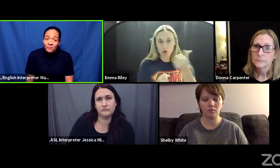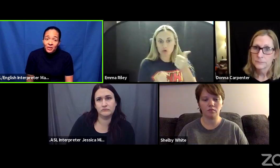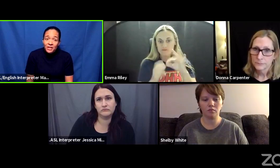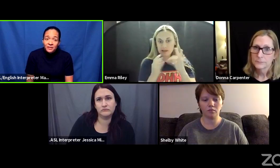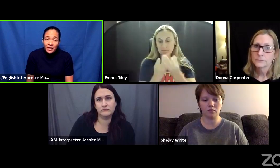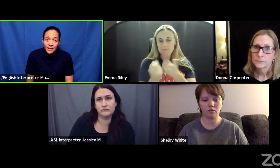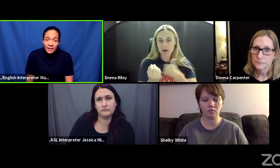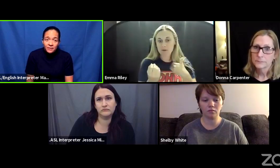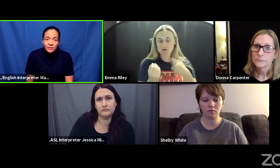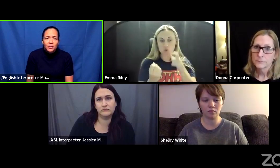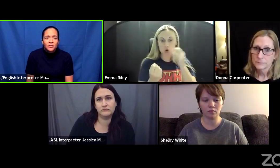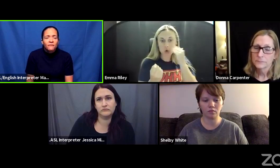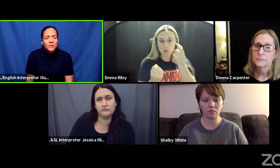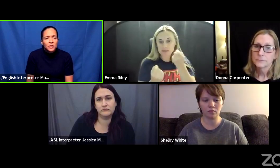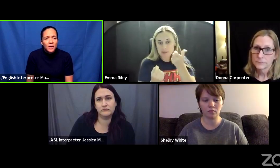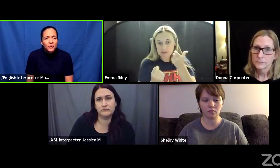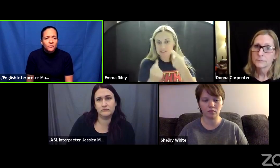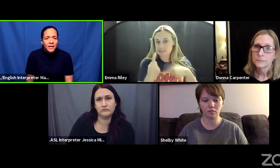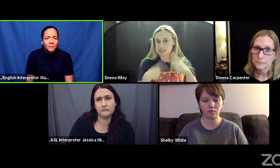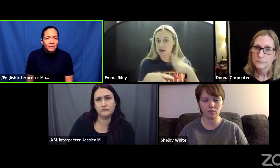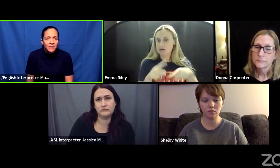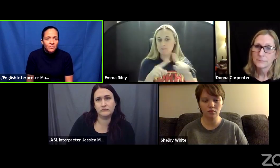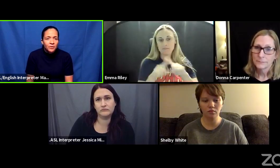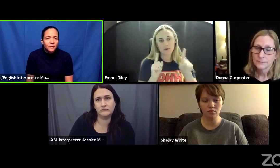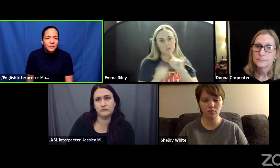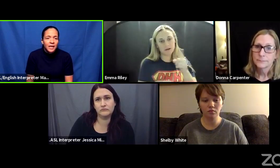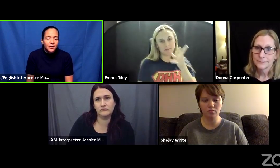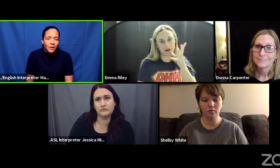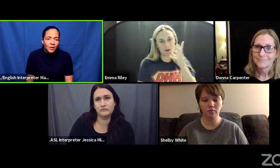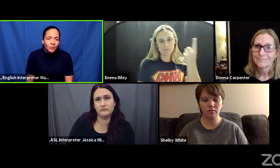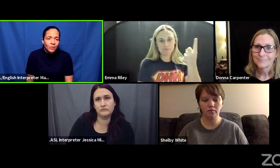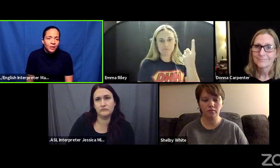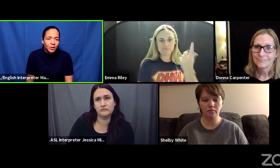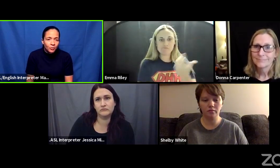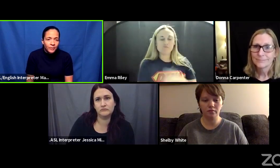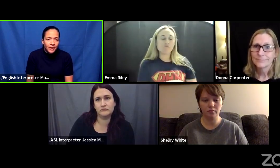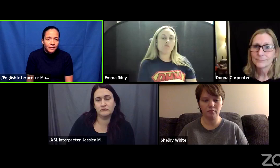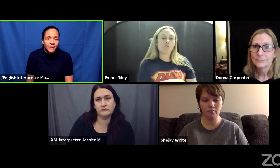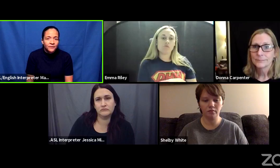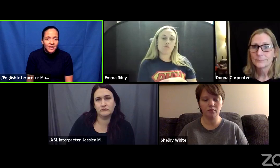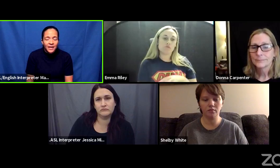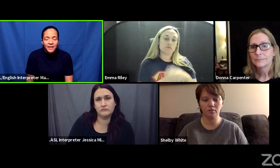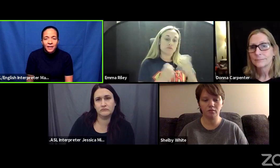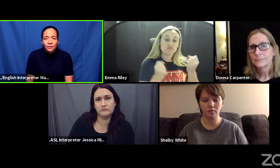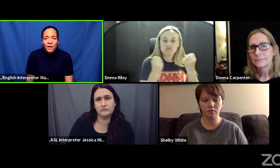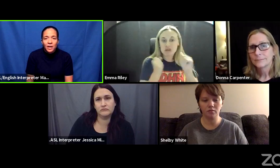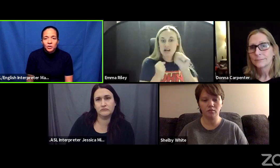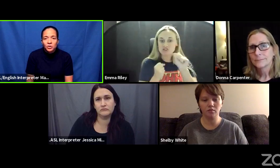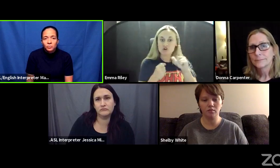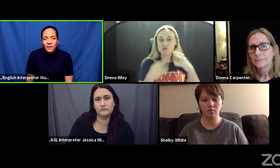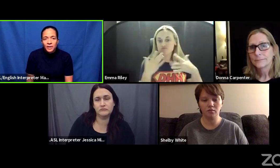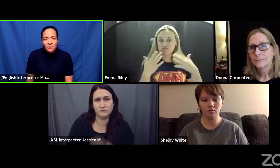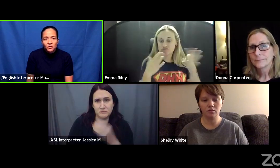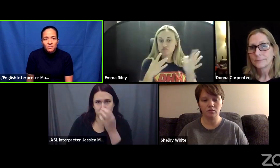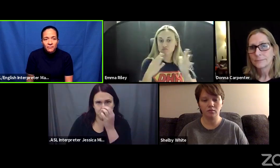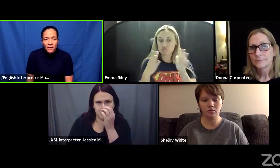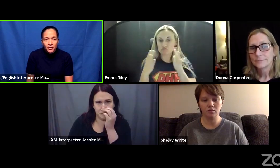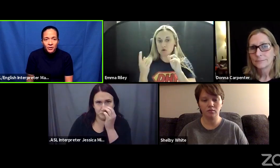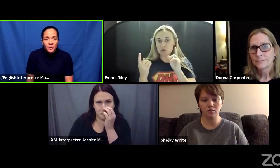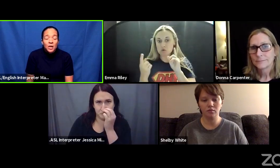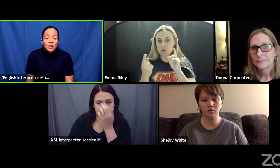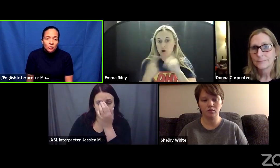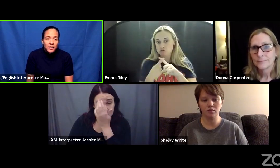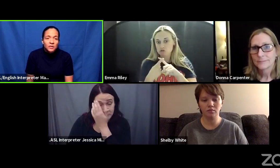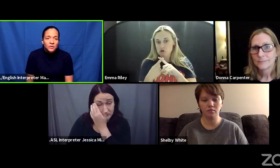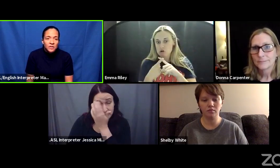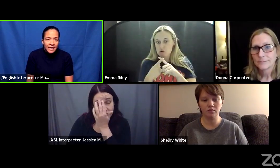in my family that signs. There's a few other family members that know a little bit of sign language, but it's mostly my